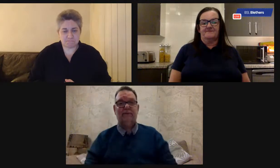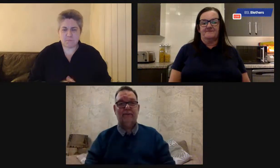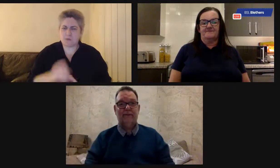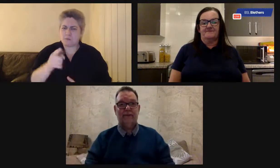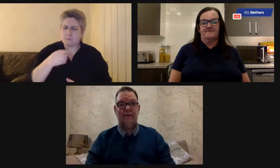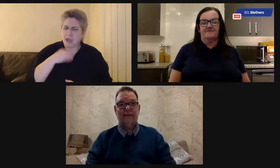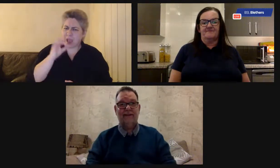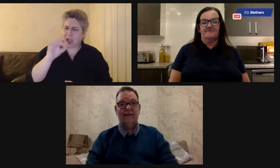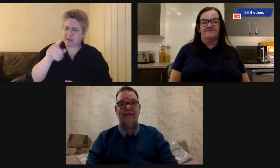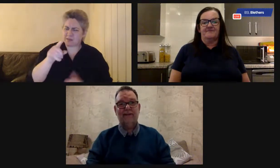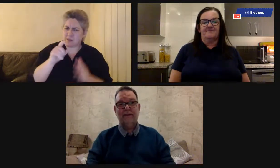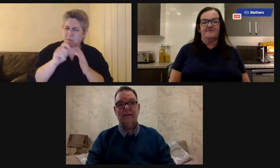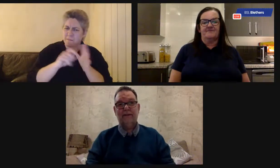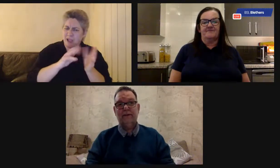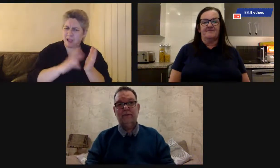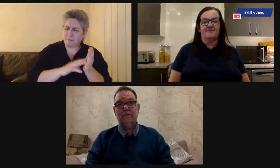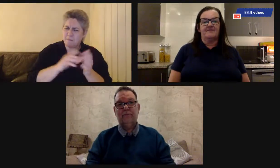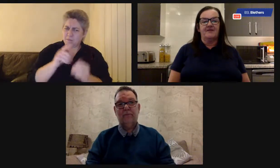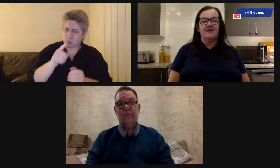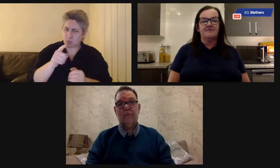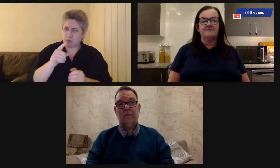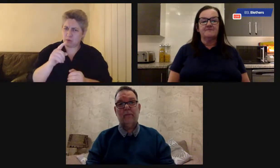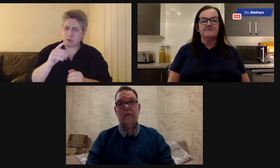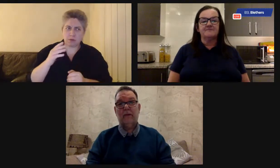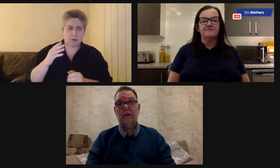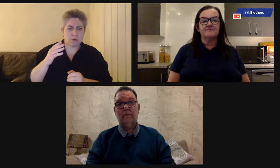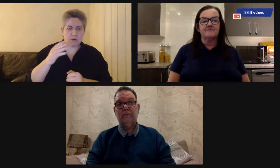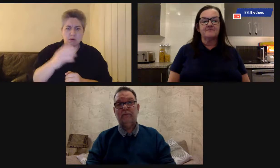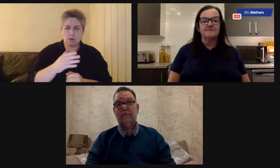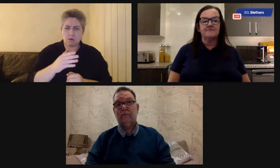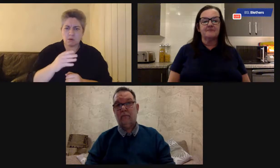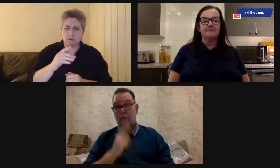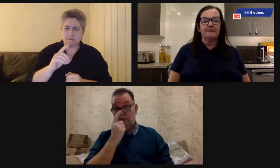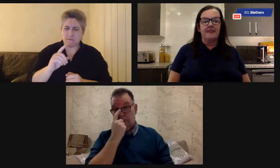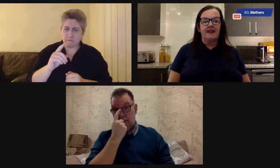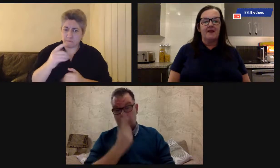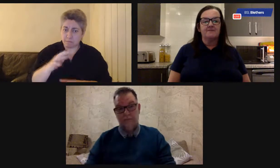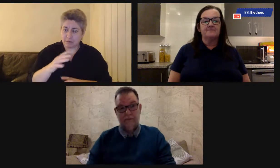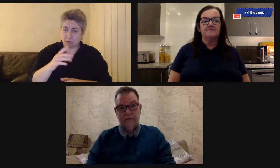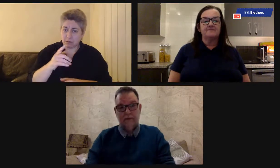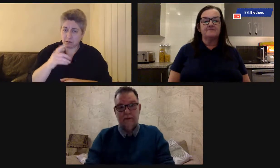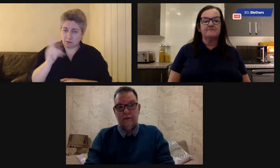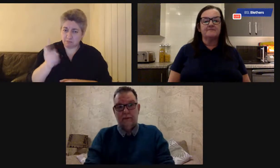and how much they can work out you can get. Pam, could I ask you,